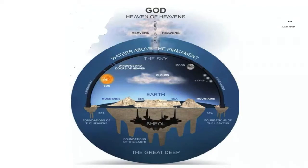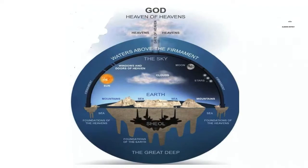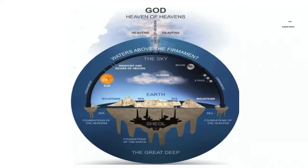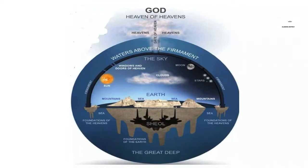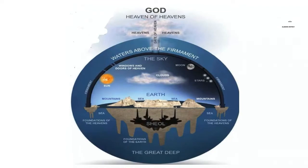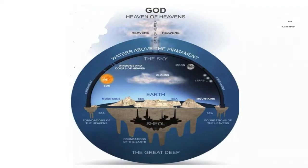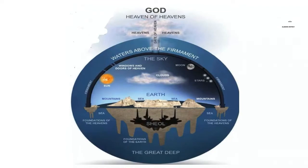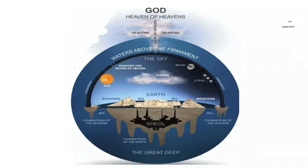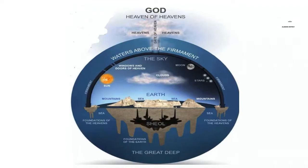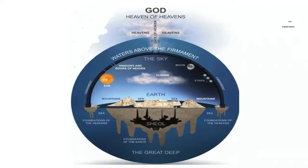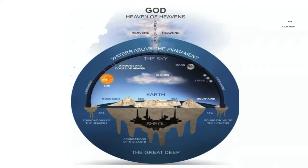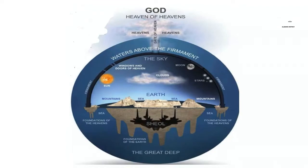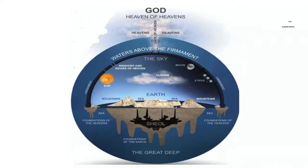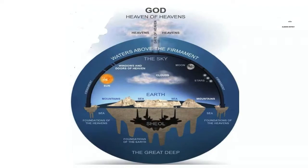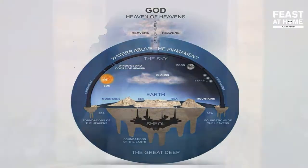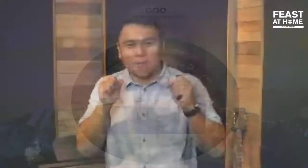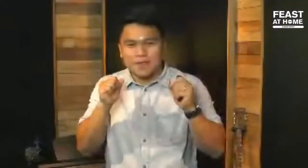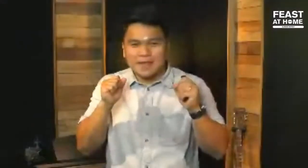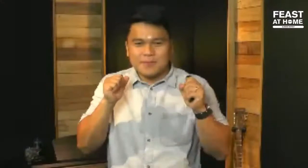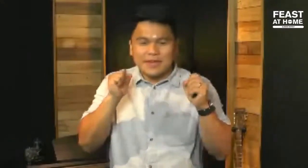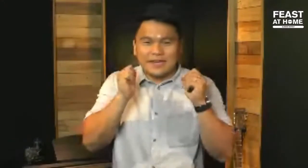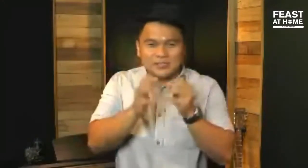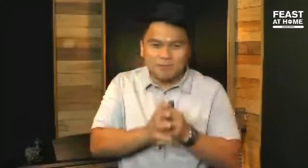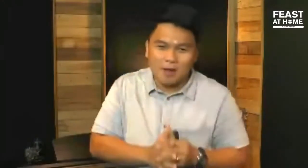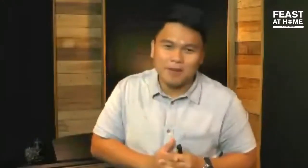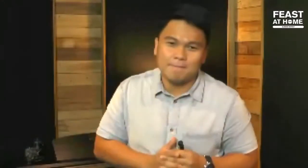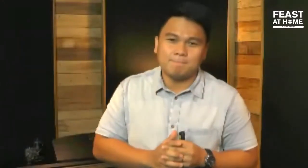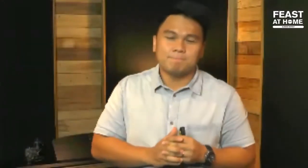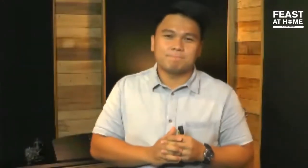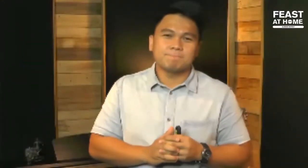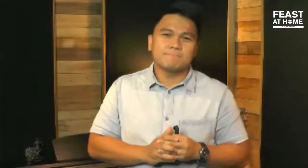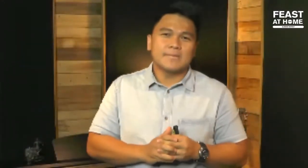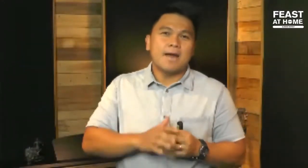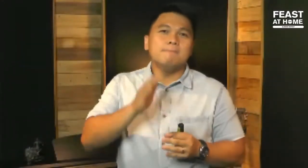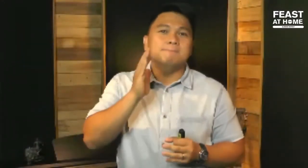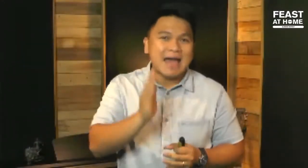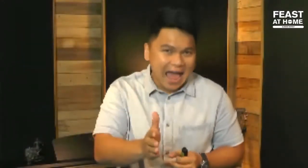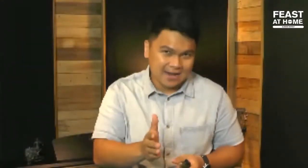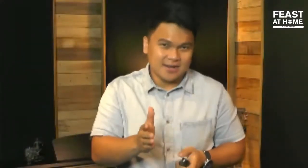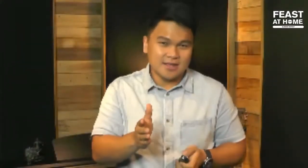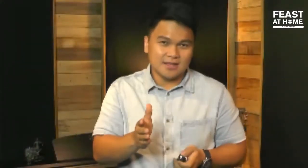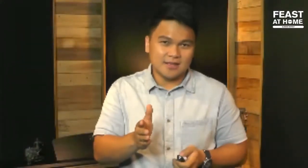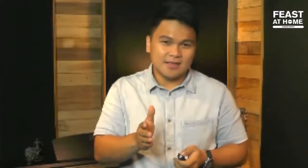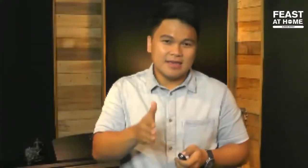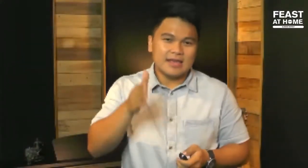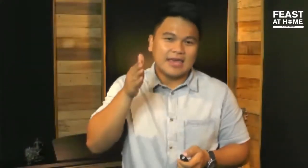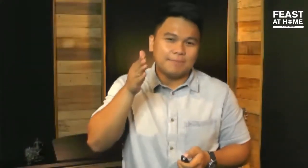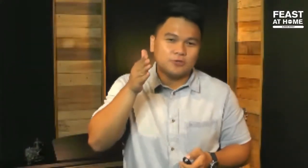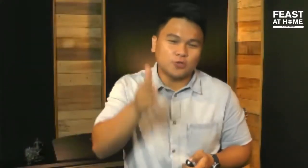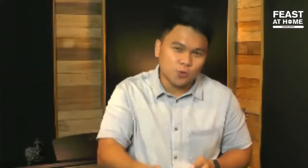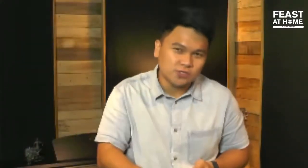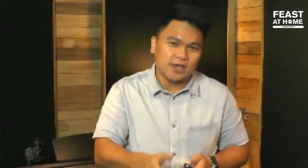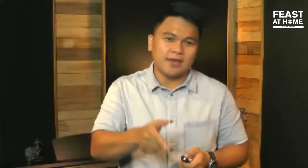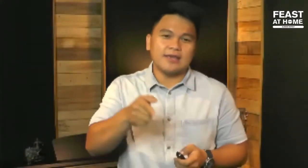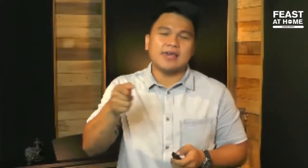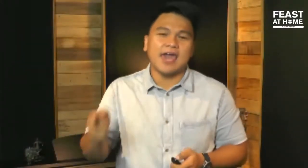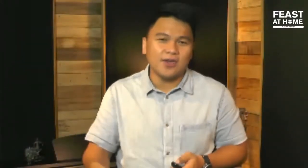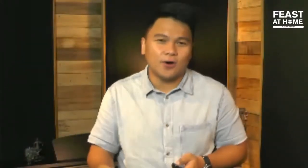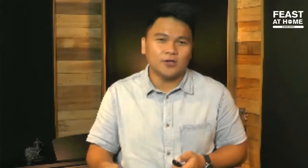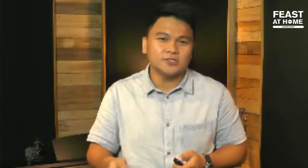here's the problem. Sige, pwede niyo nang ibalik sa mukha ko. Here's the problem. Man kept